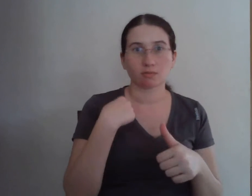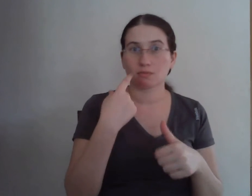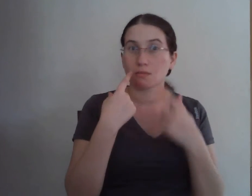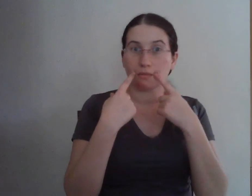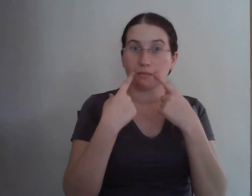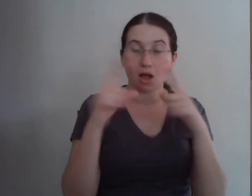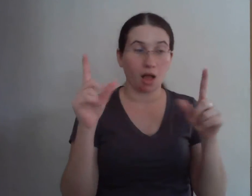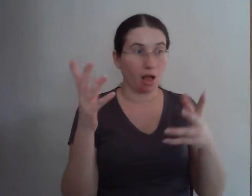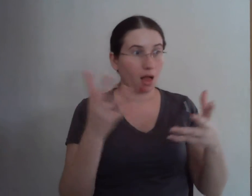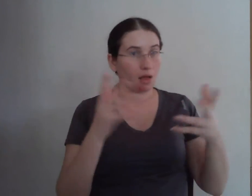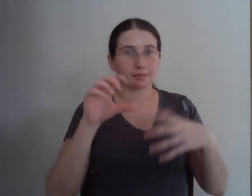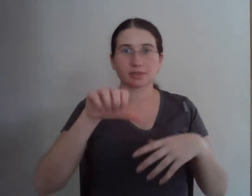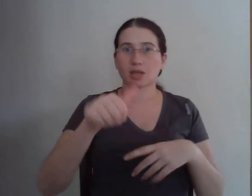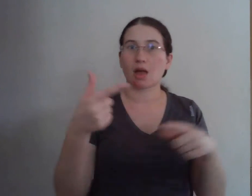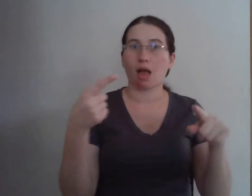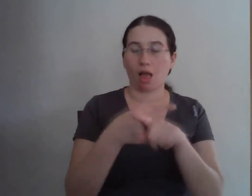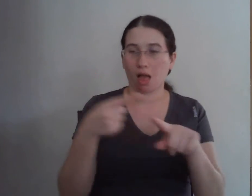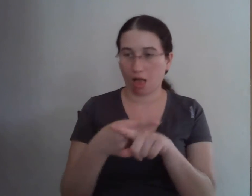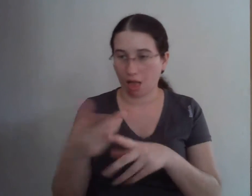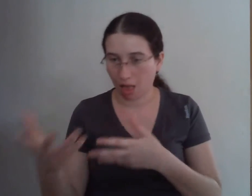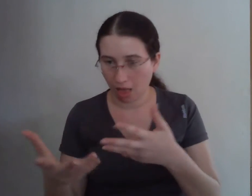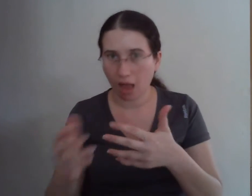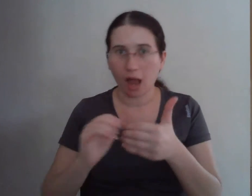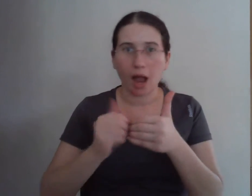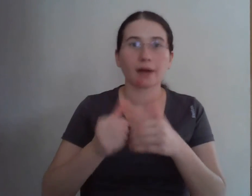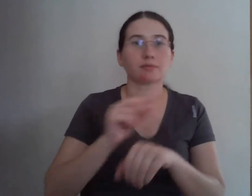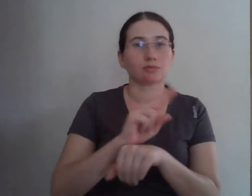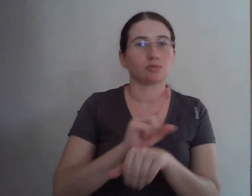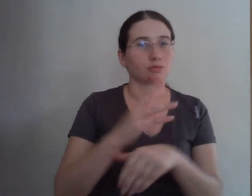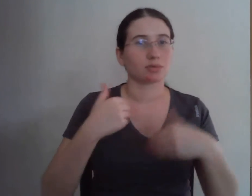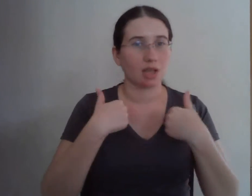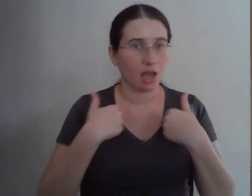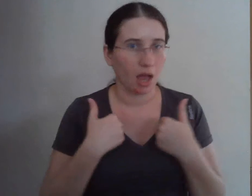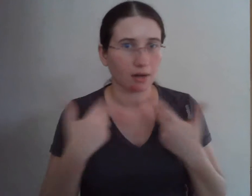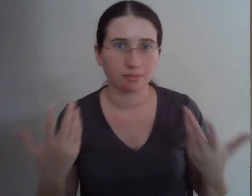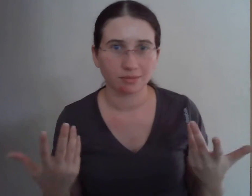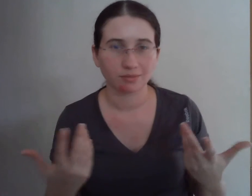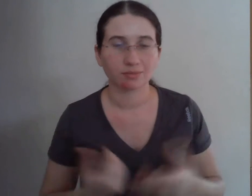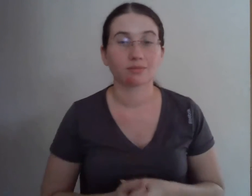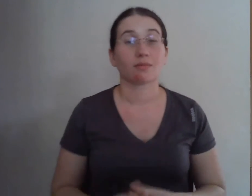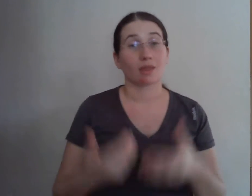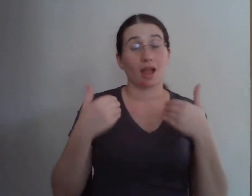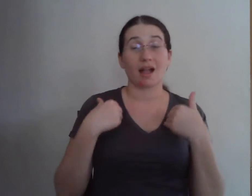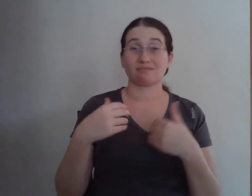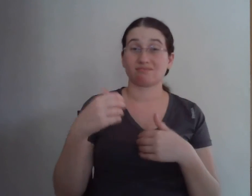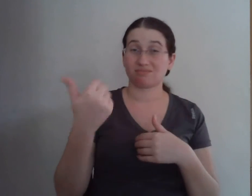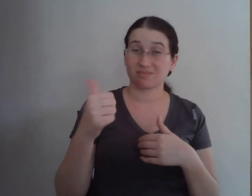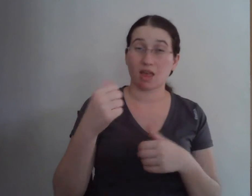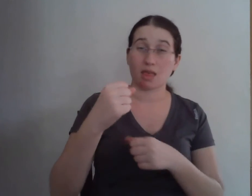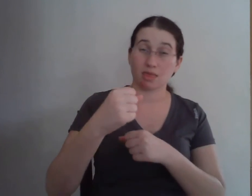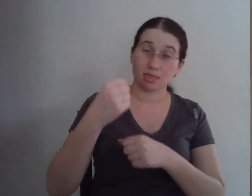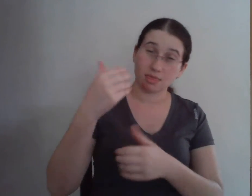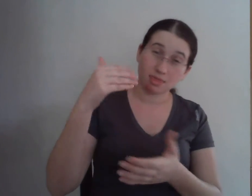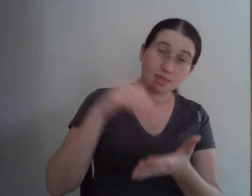was faced with a real dilemma. How were we to do it? We'd had 10,000 years of extremely knowledgeable